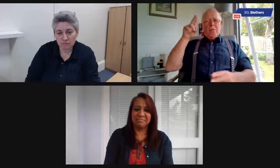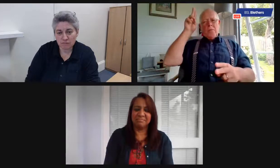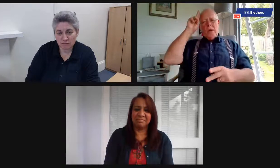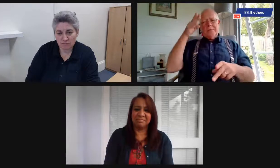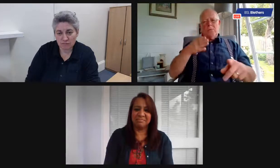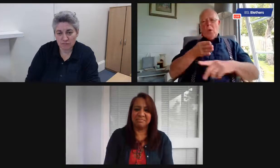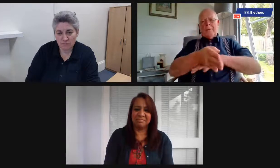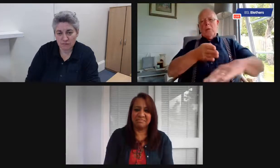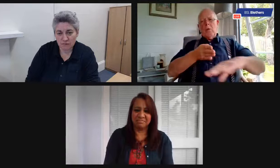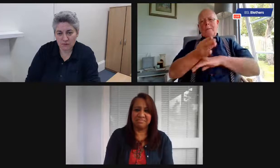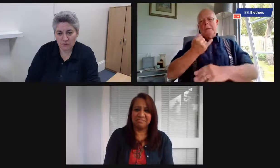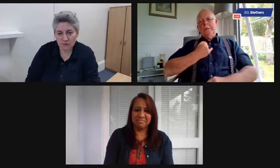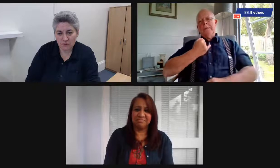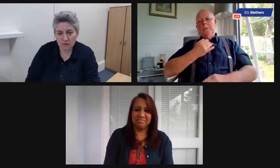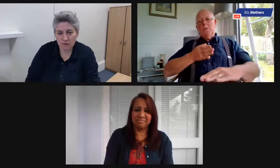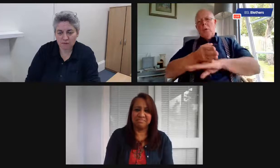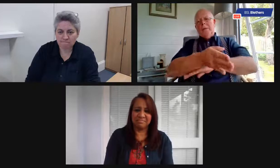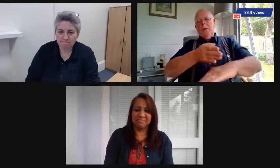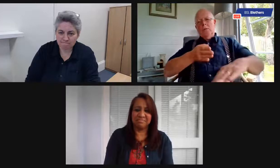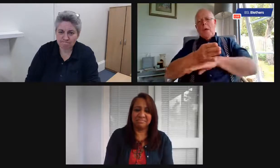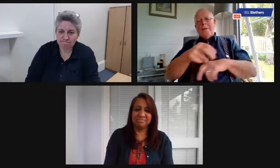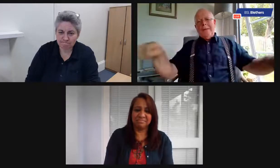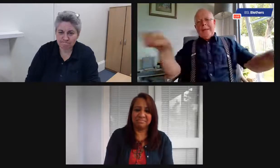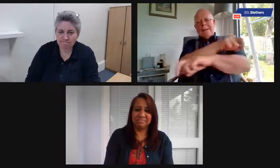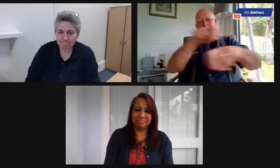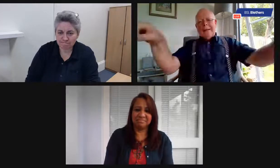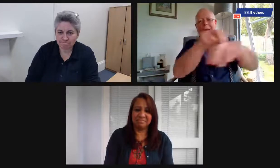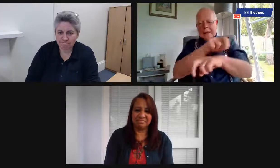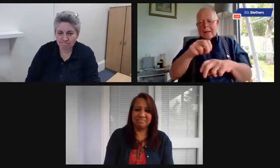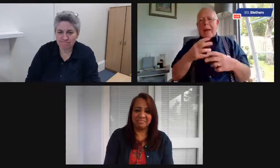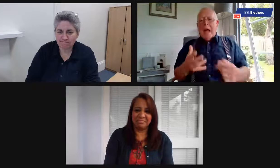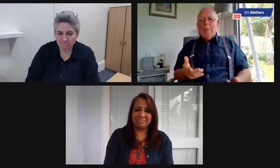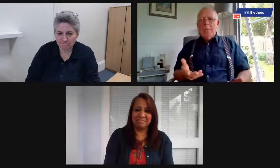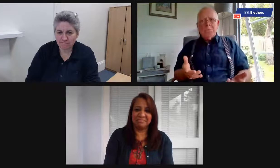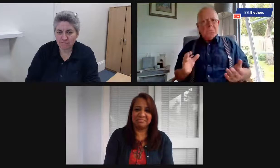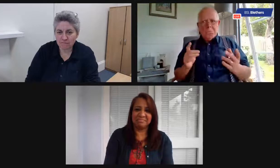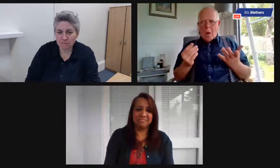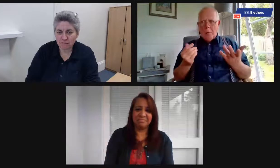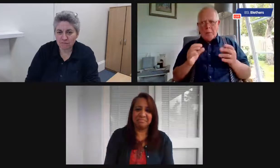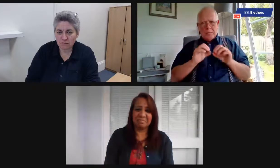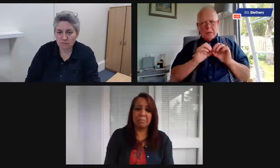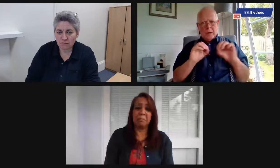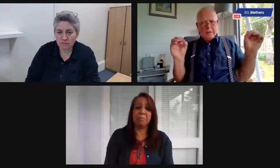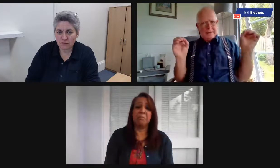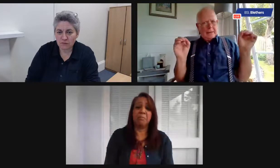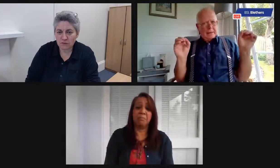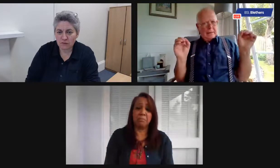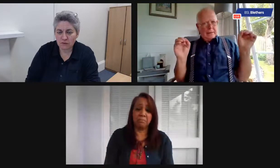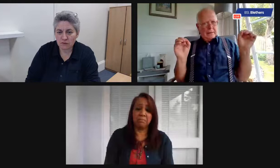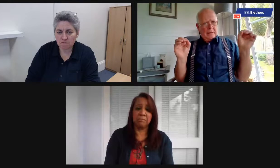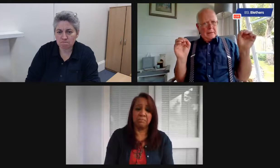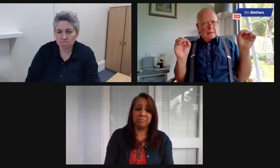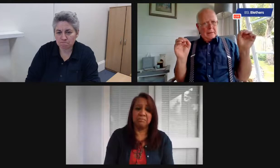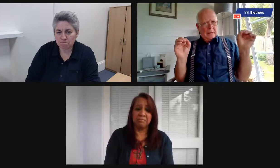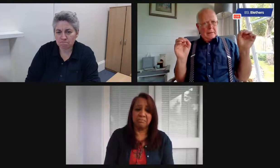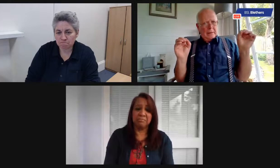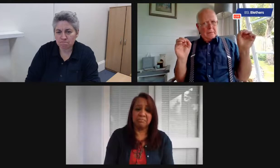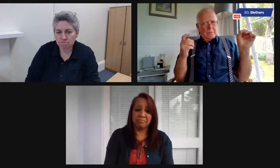to be a lot of hares. Now you don't see many of them around now. I think that's because of road traffic accidents and